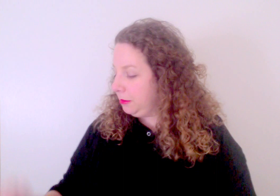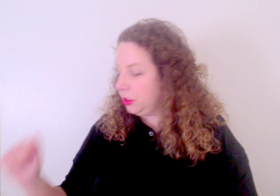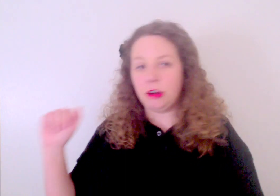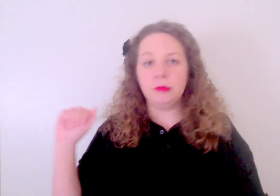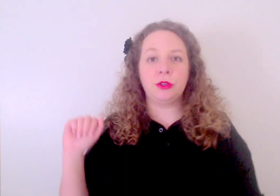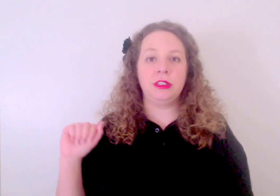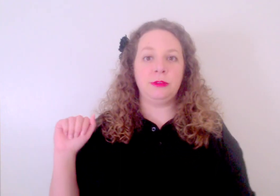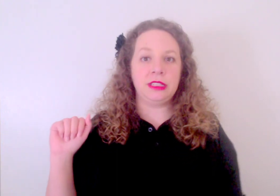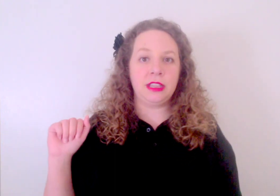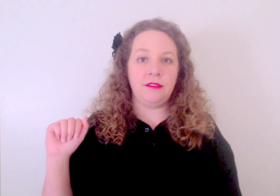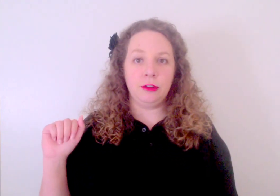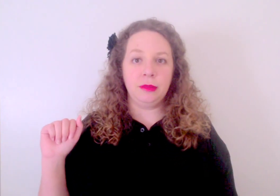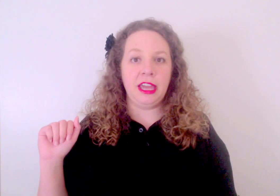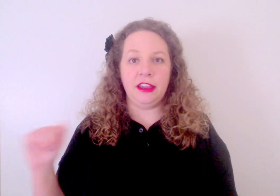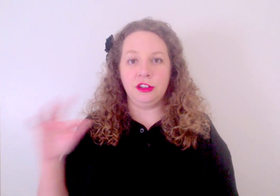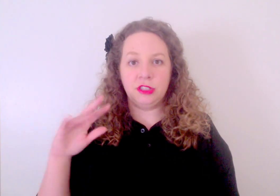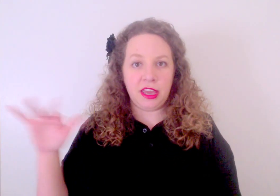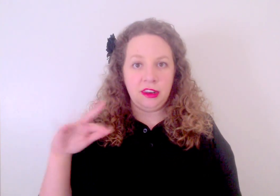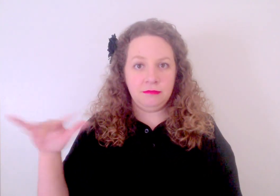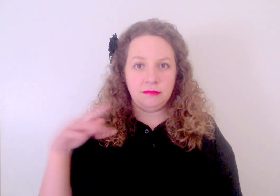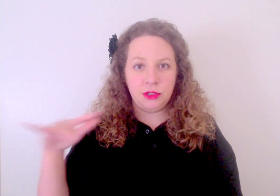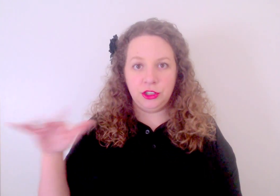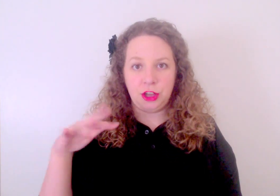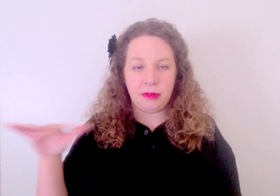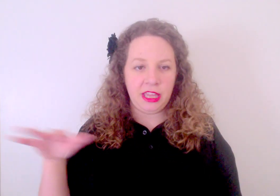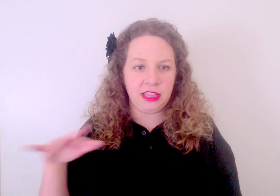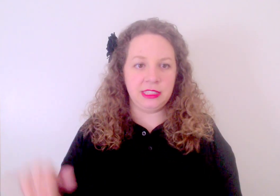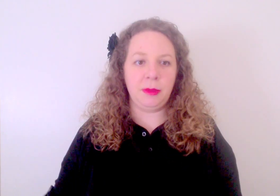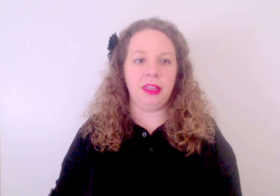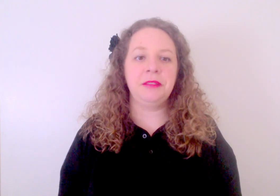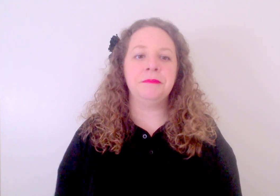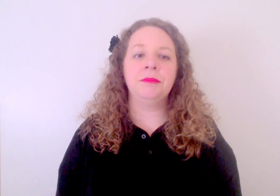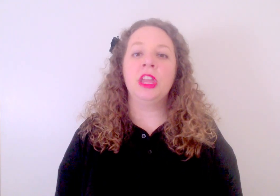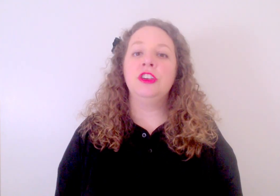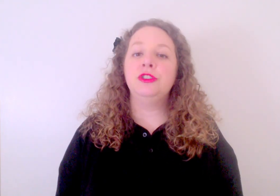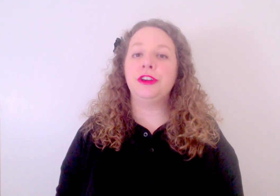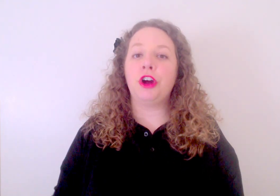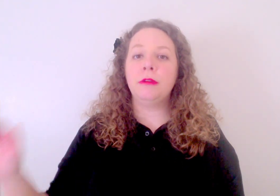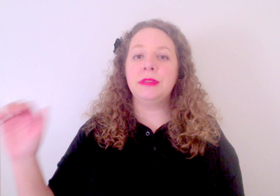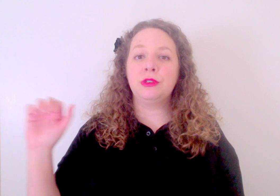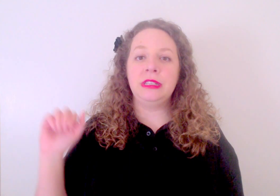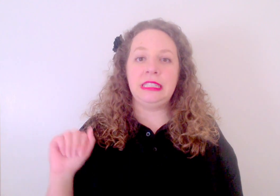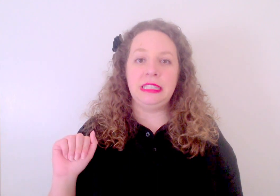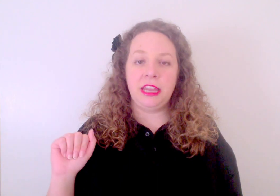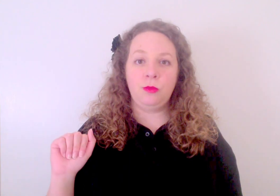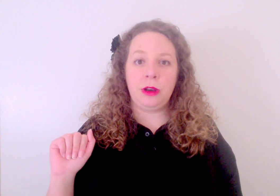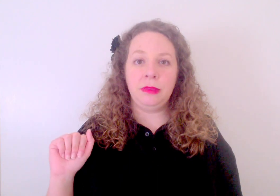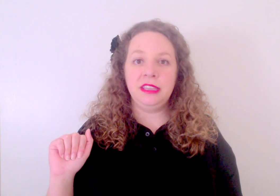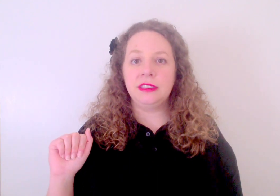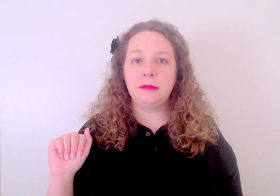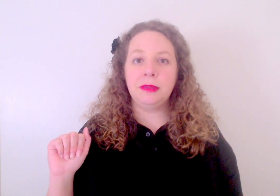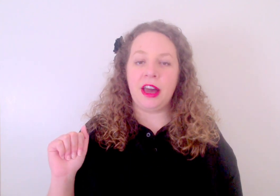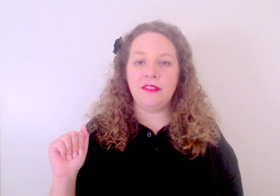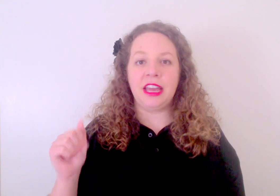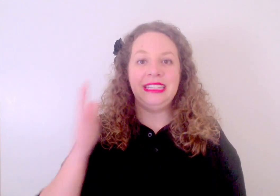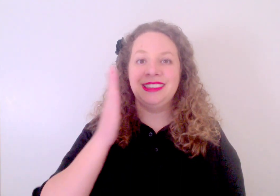your arms are going to rest comfortably at your side, your dominant hand spelling. So your arm is going to stay in one place. Some people have the idea that